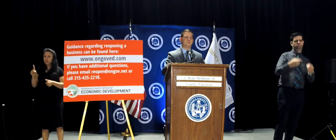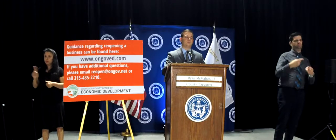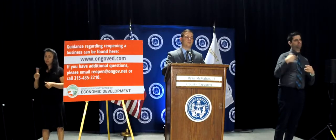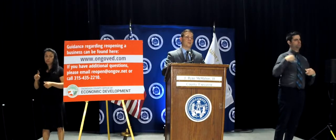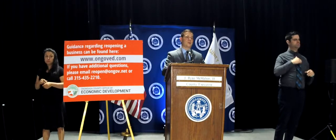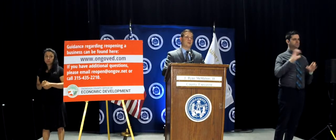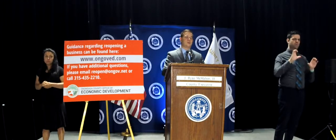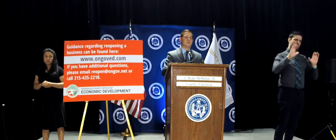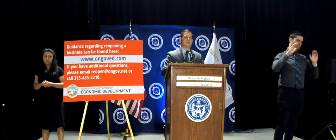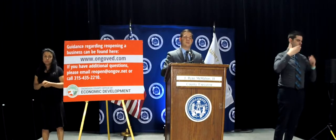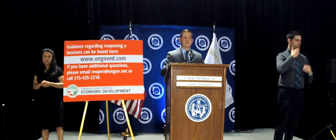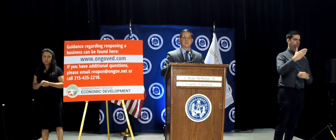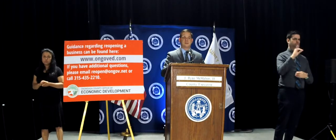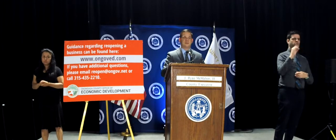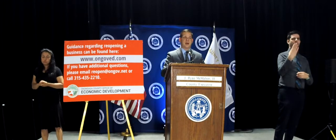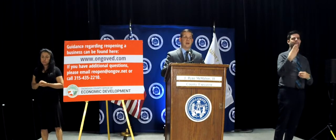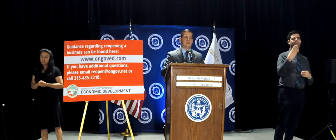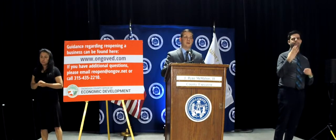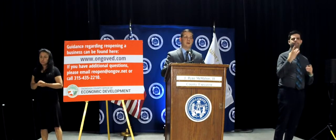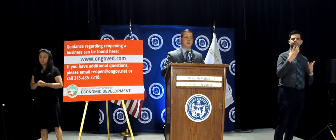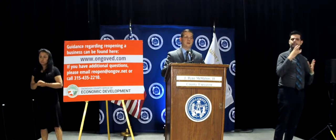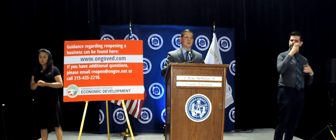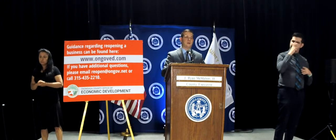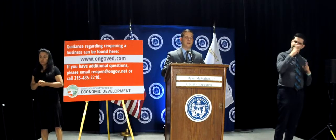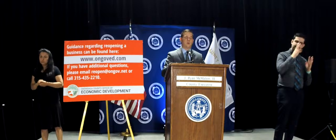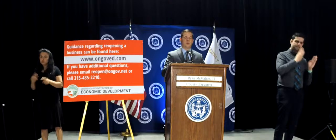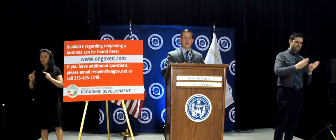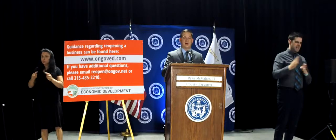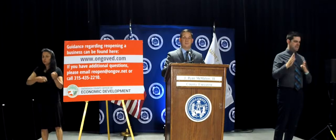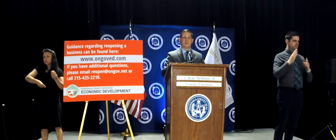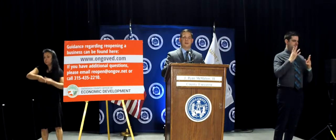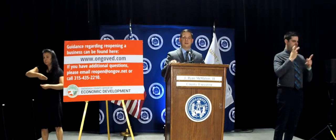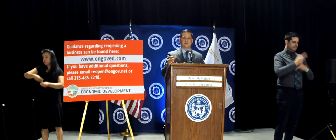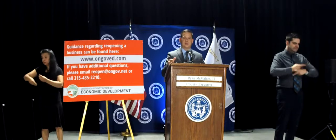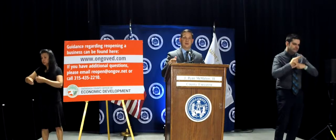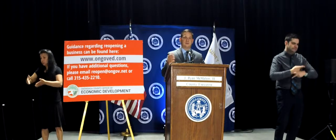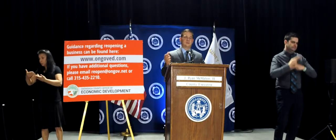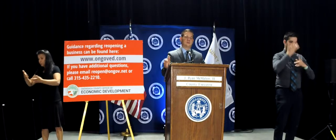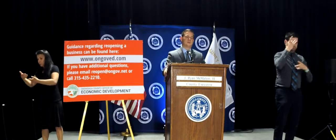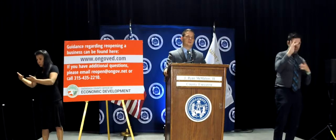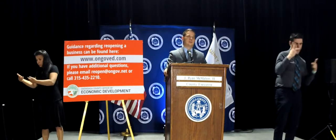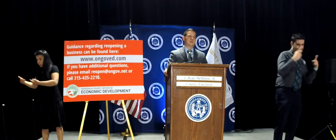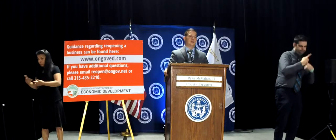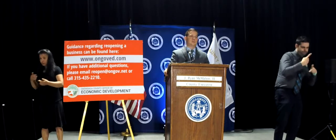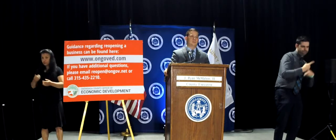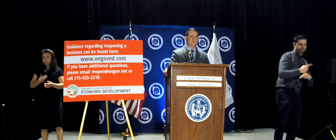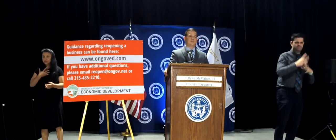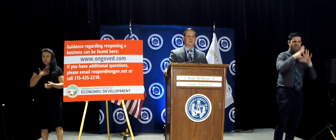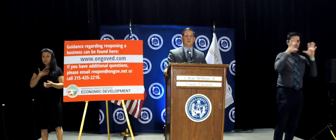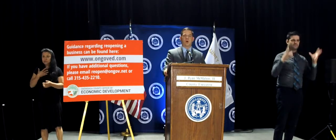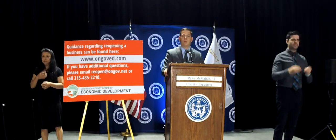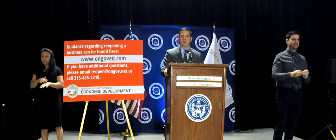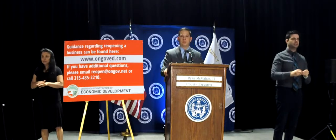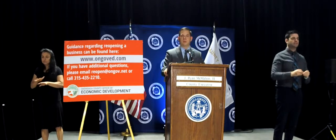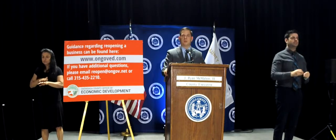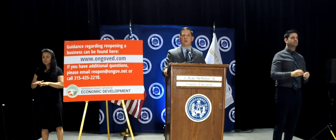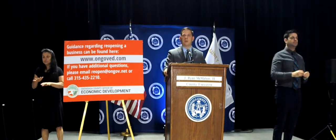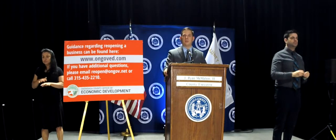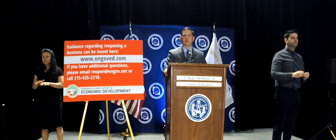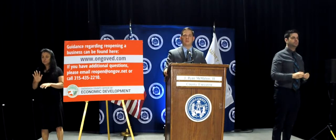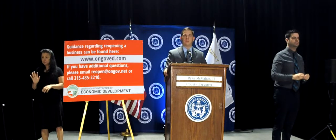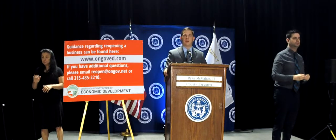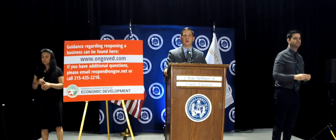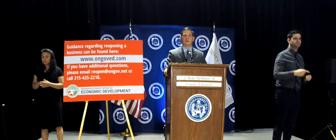can't, some businesses have gotten, they're opening up, they're getting excited, feeling the moment a little